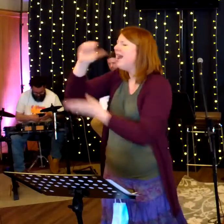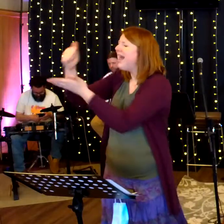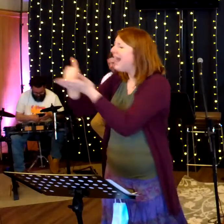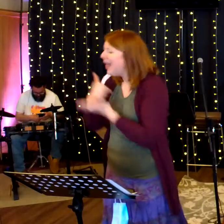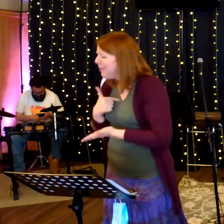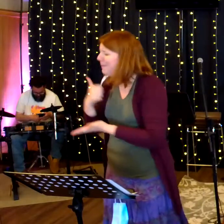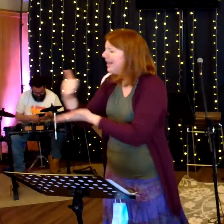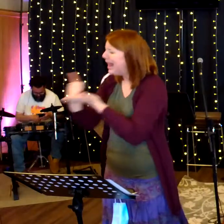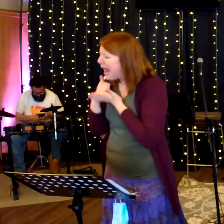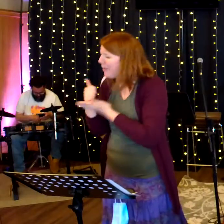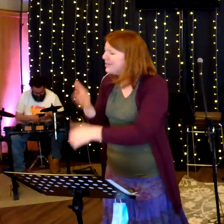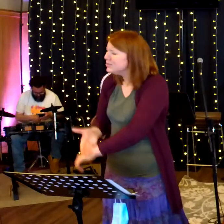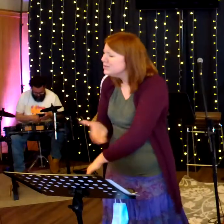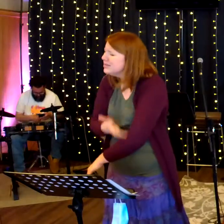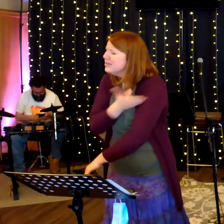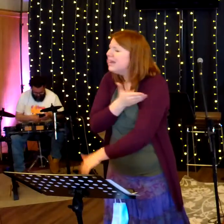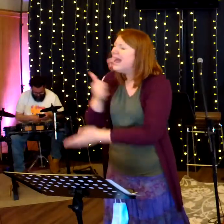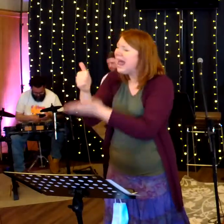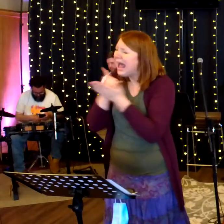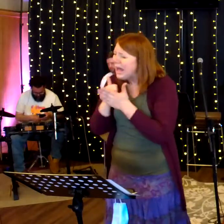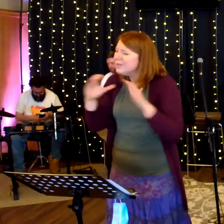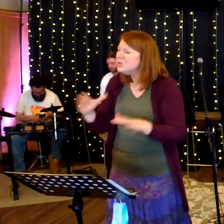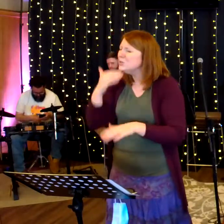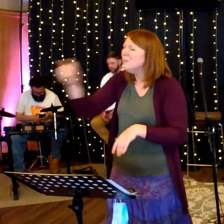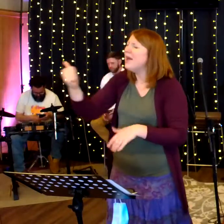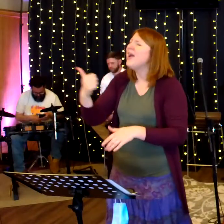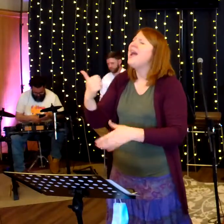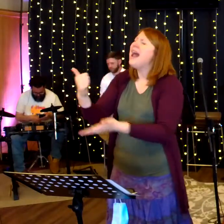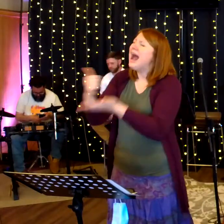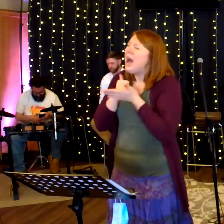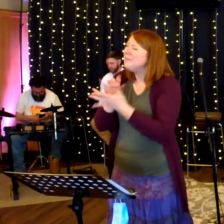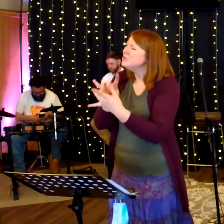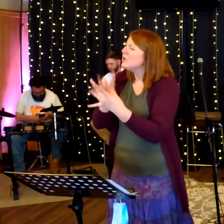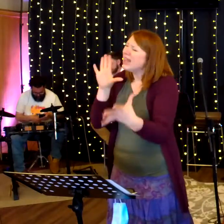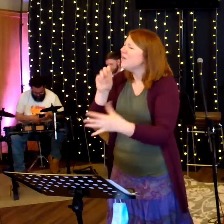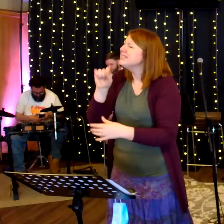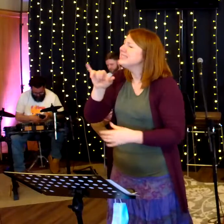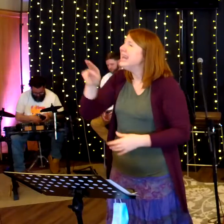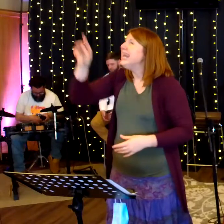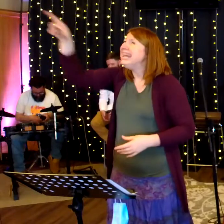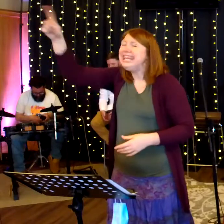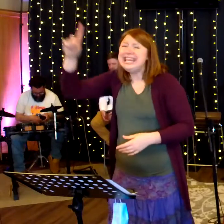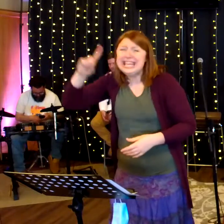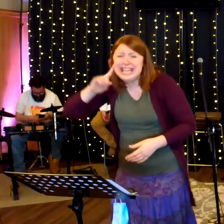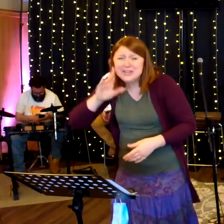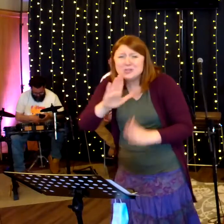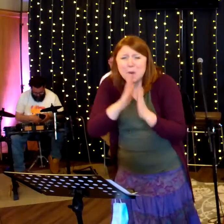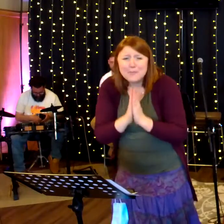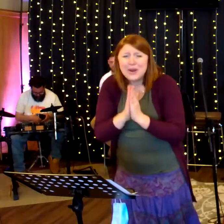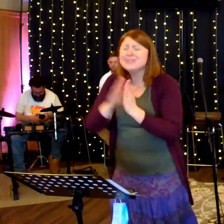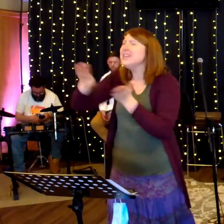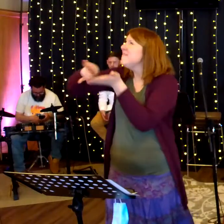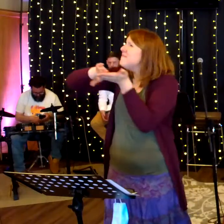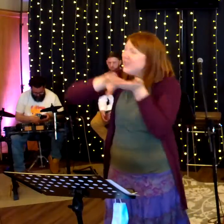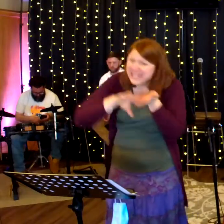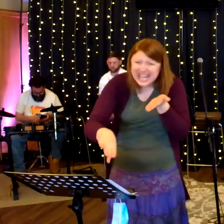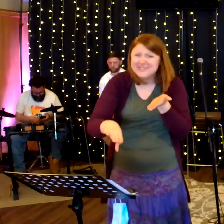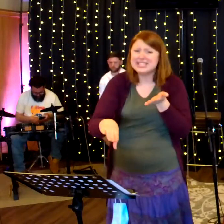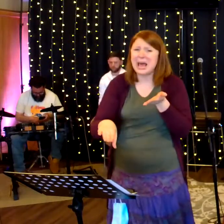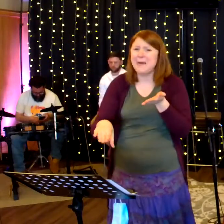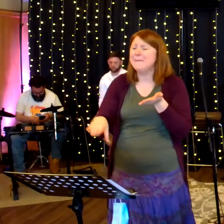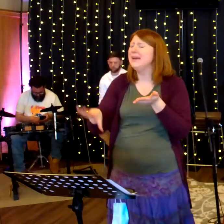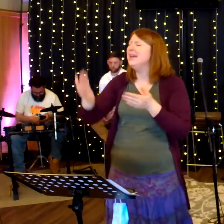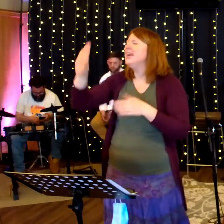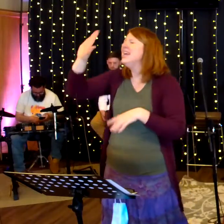me to come out of that sin. He hears those prayers. He forgives your sins and he separates them. His